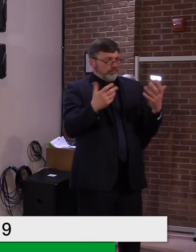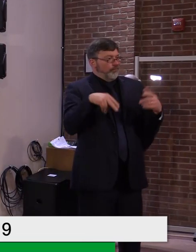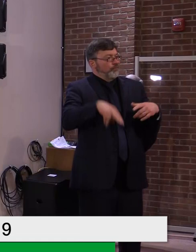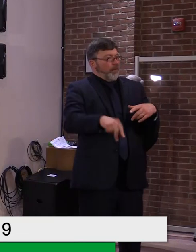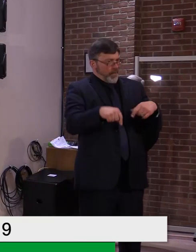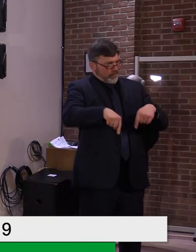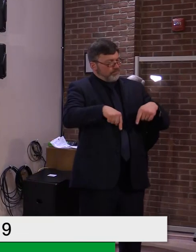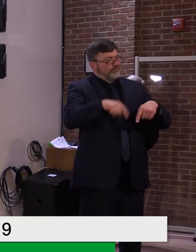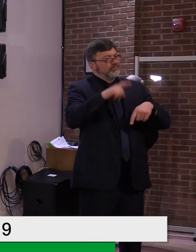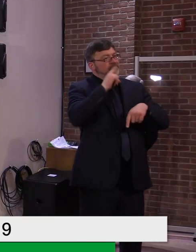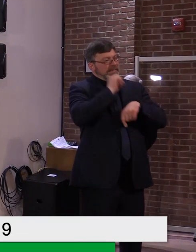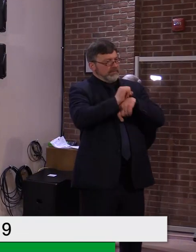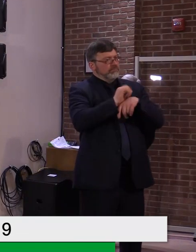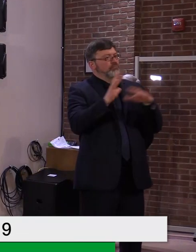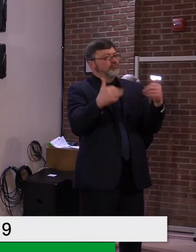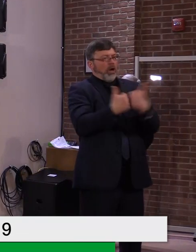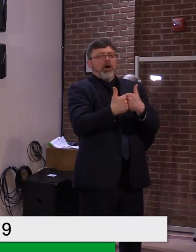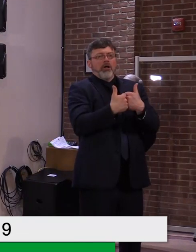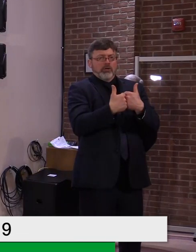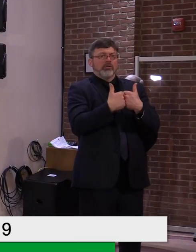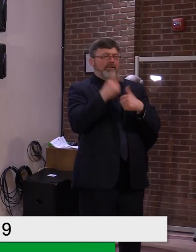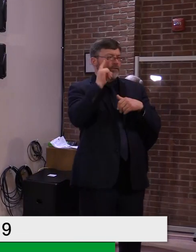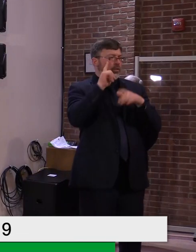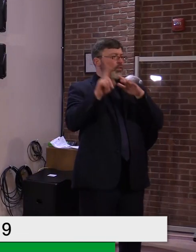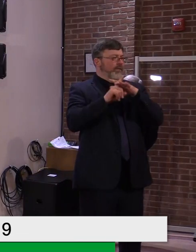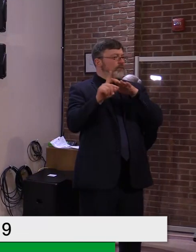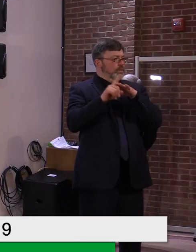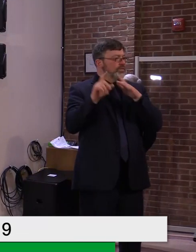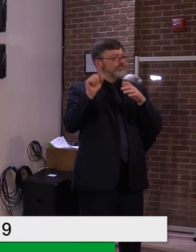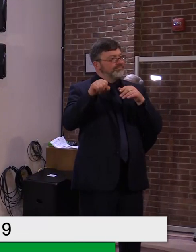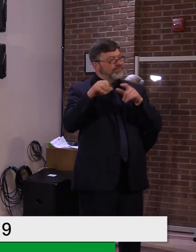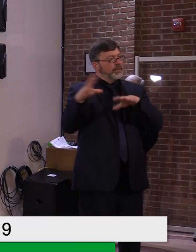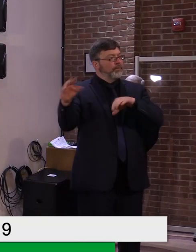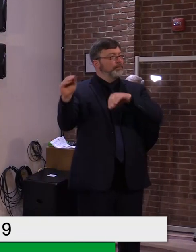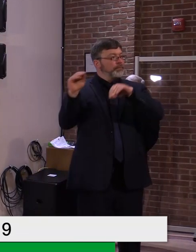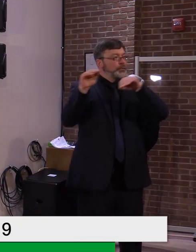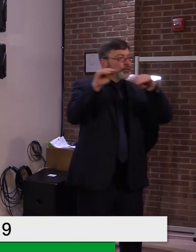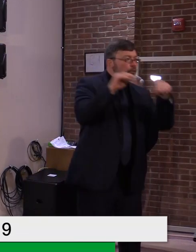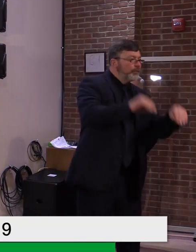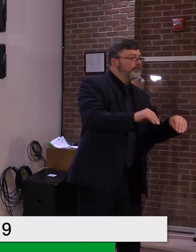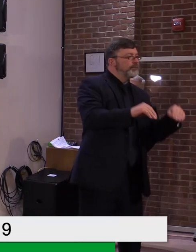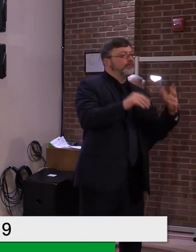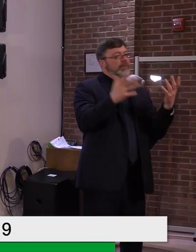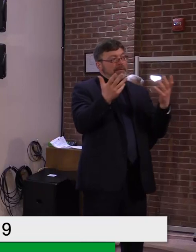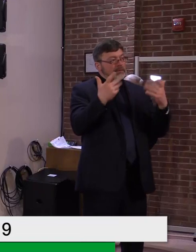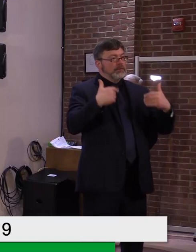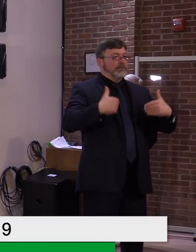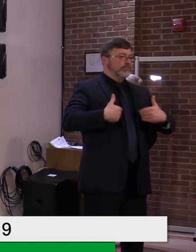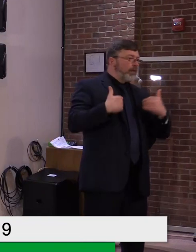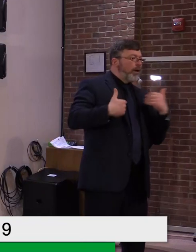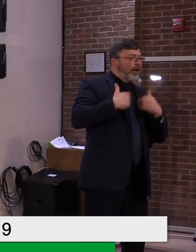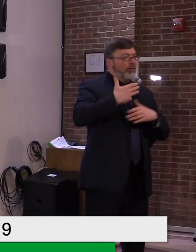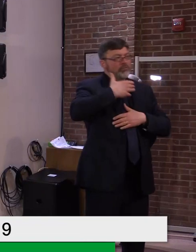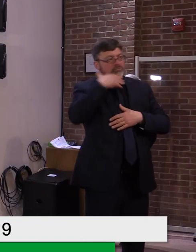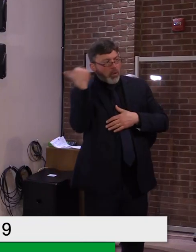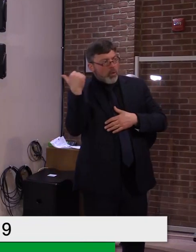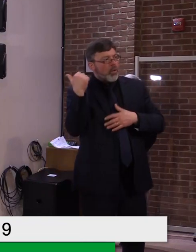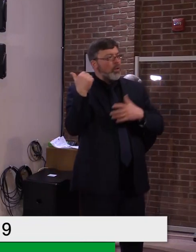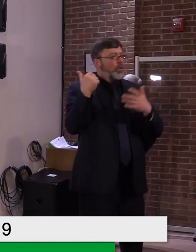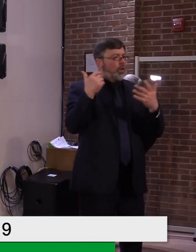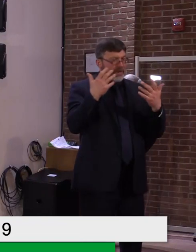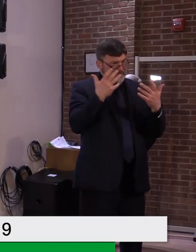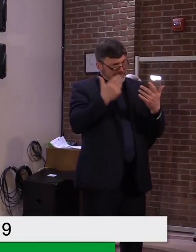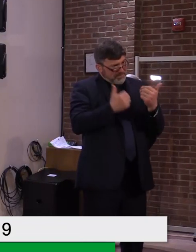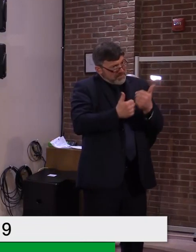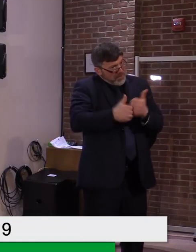different perspectives. Our demographics, we have an older population, stagnant population, not a lot of